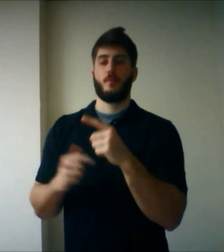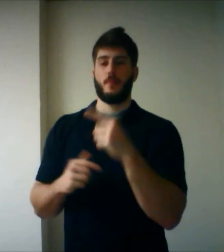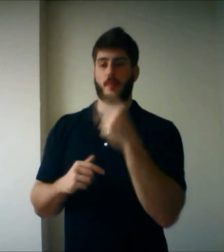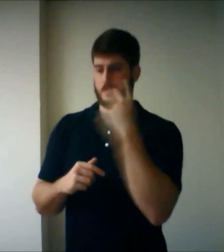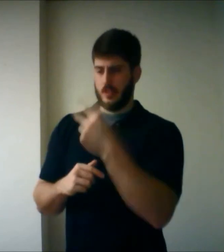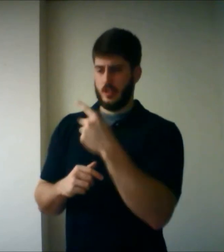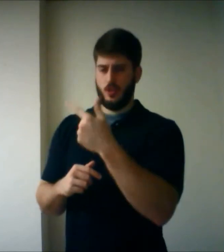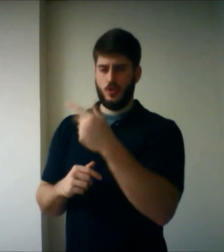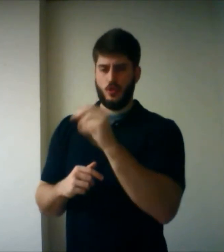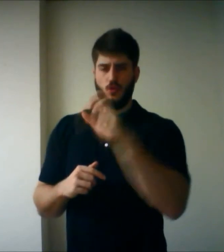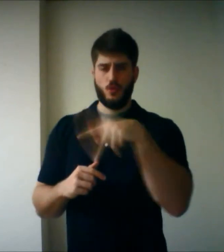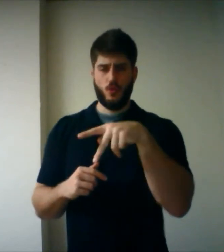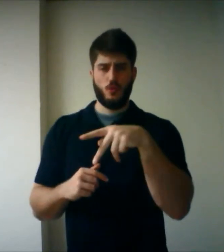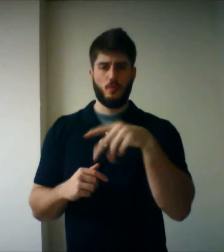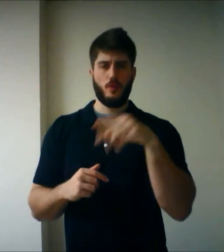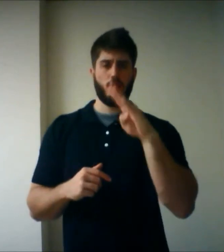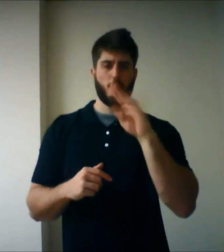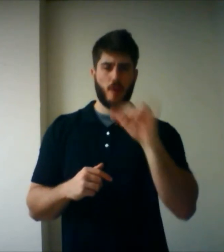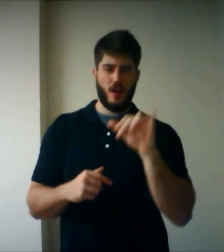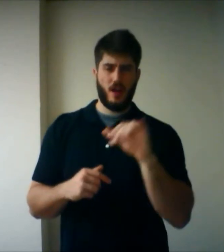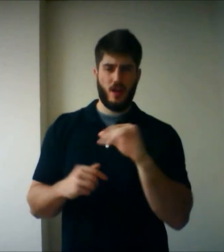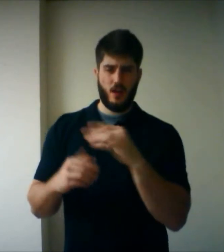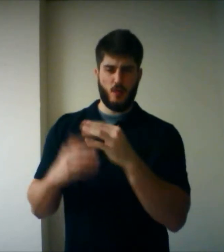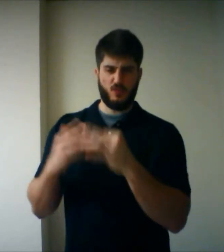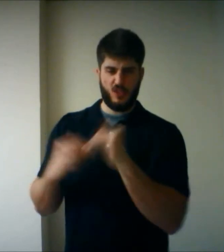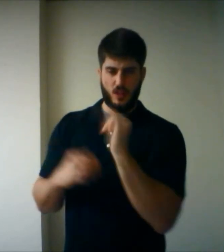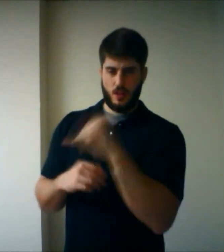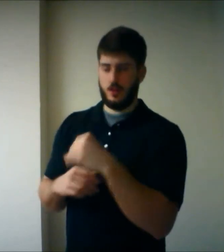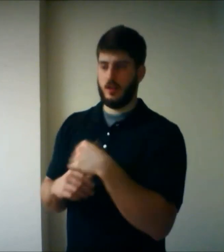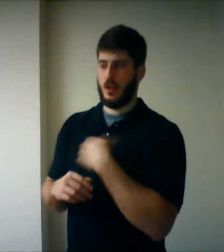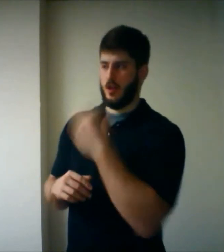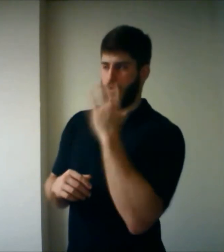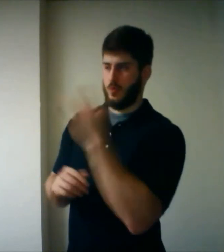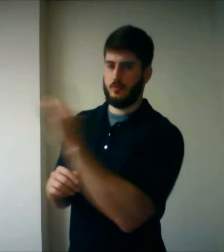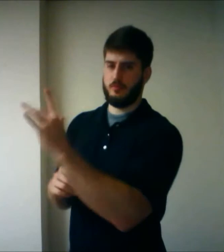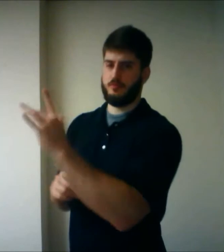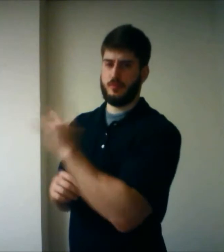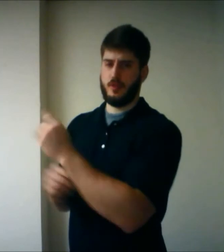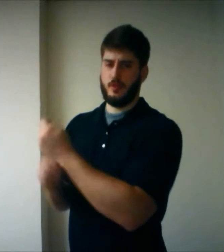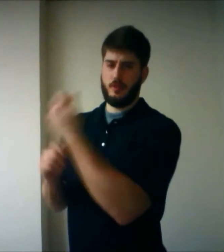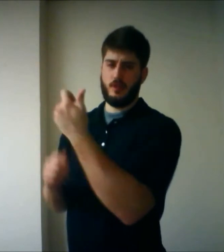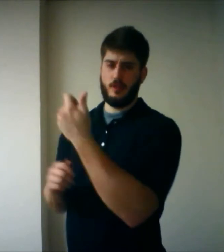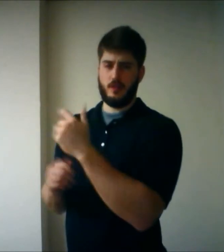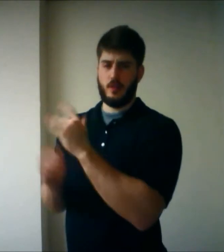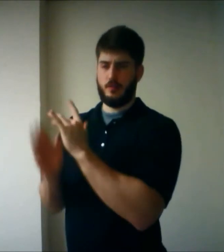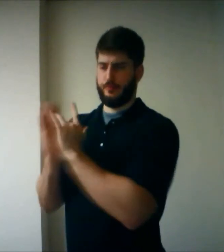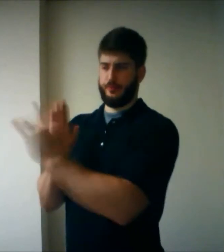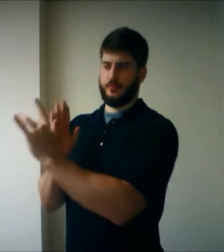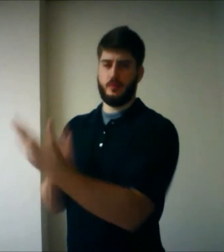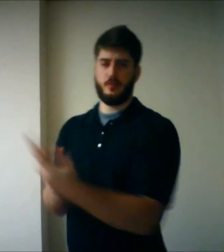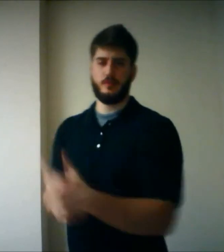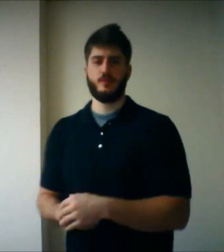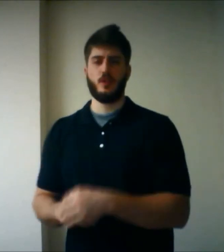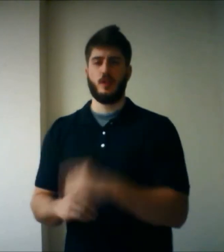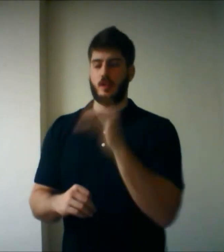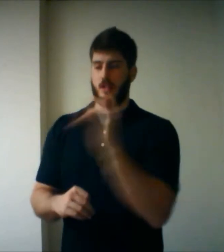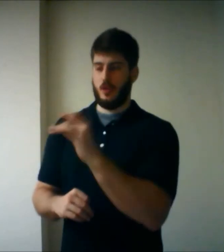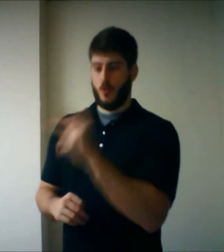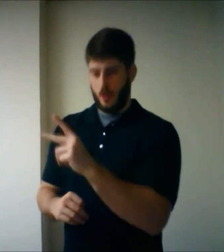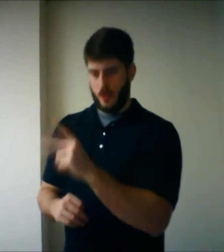option, and I'm going to just clear that. I don't want any grouping at all. Click on OK, click on OK, and my